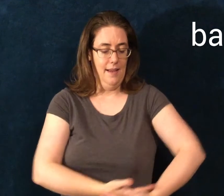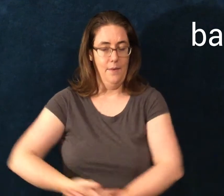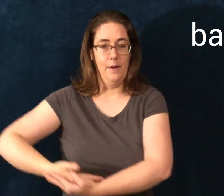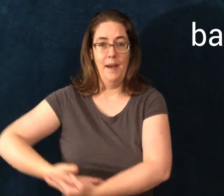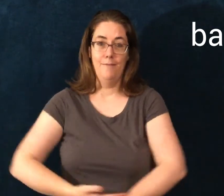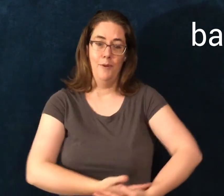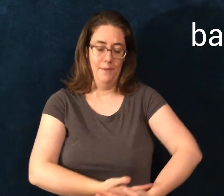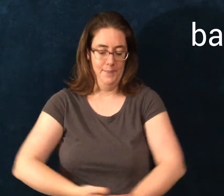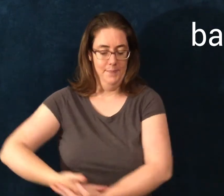rock them back and forth.